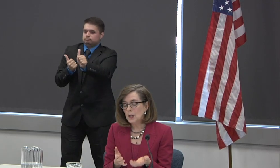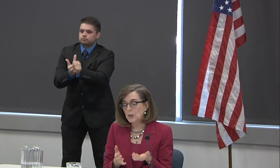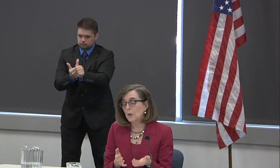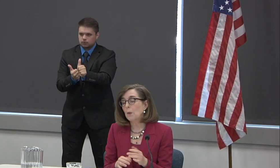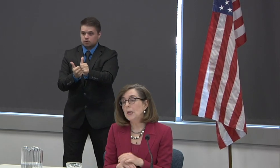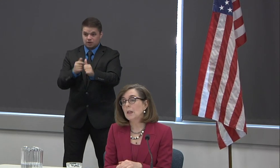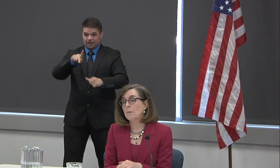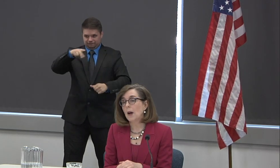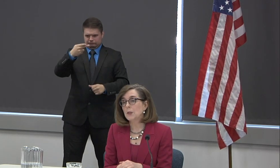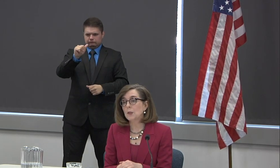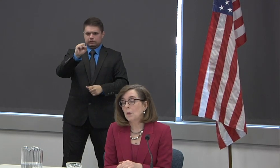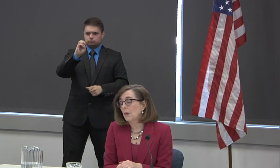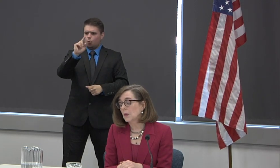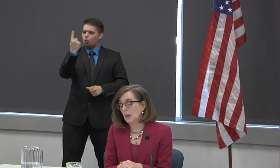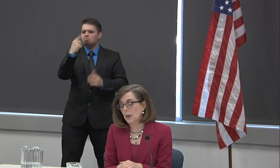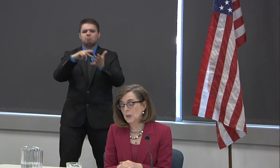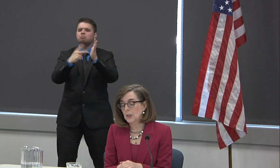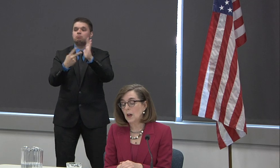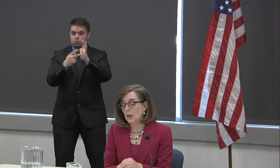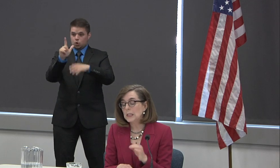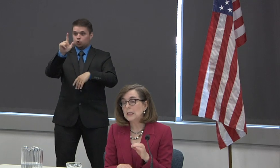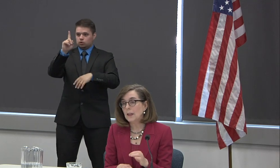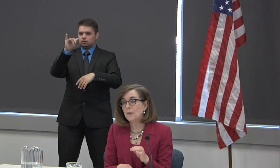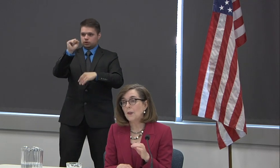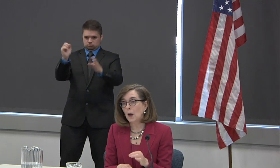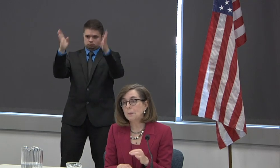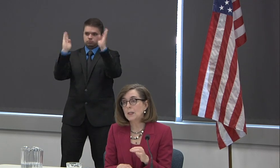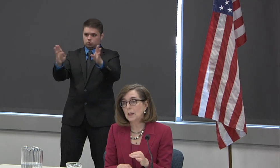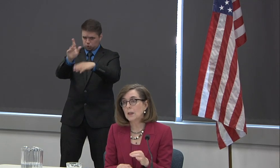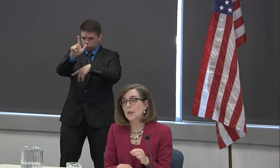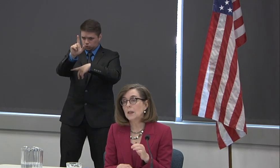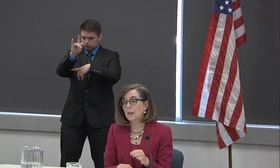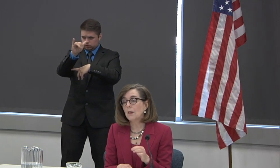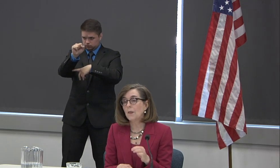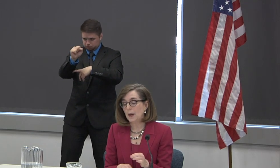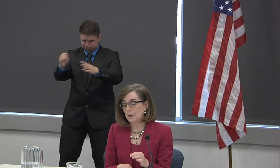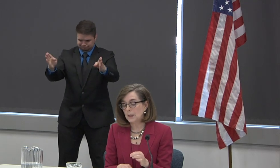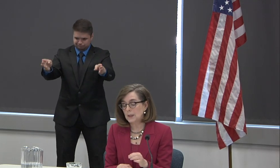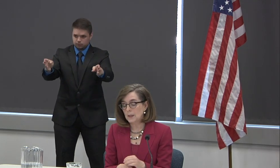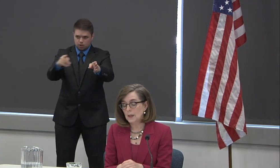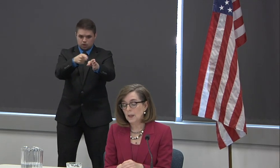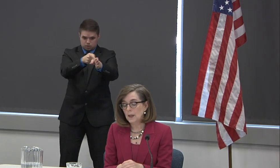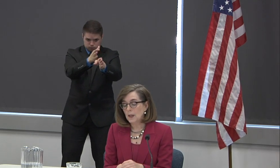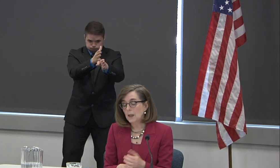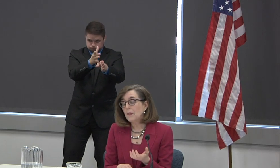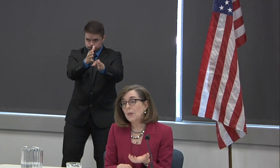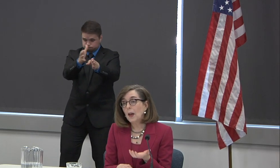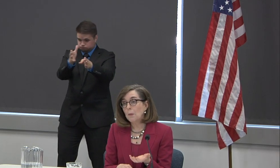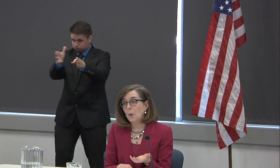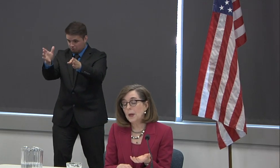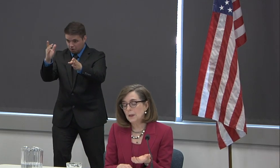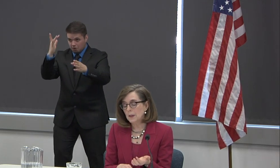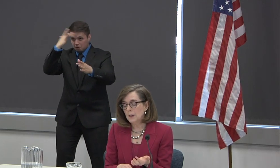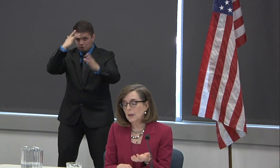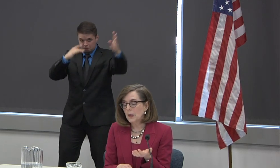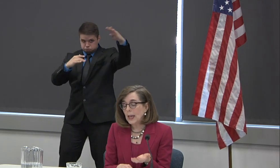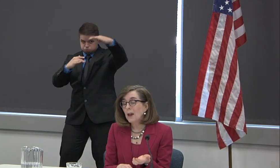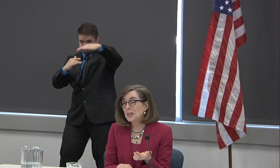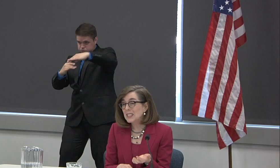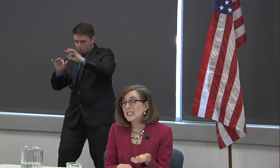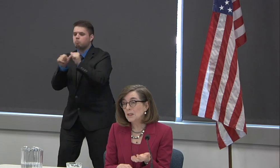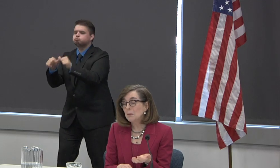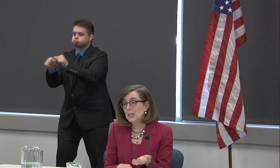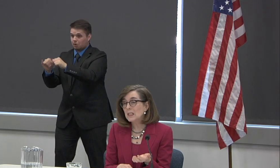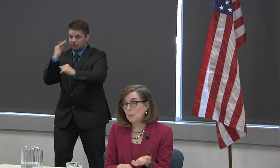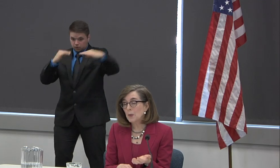so that we can monitor whether there's an unsafe uptick in the virus. If at that point, the county